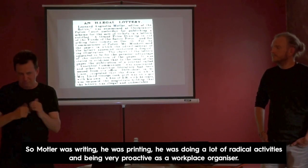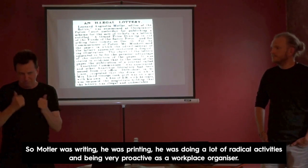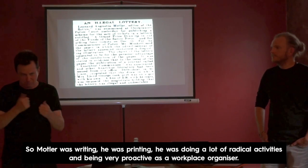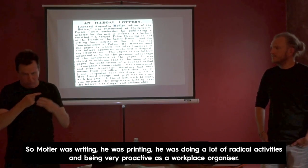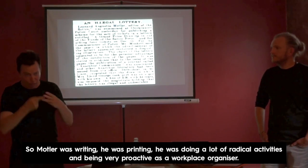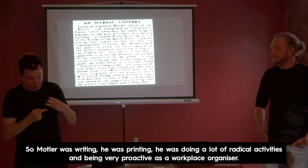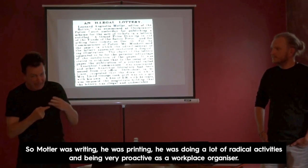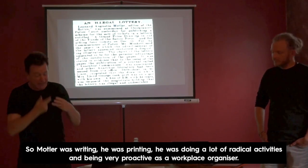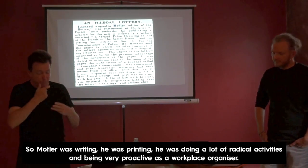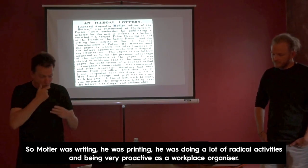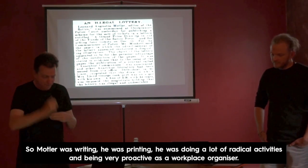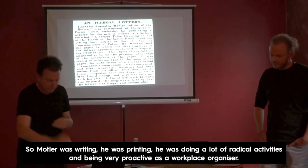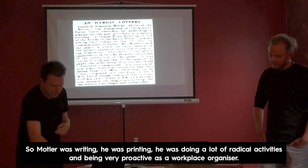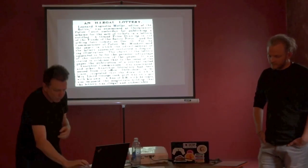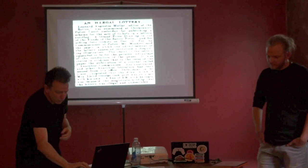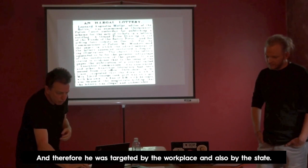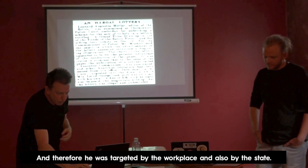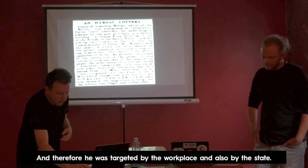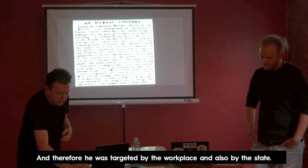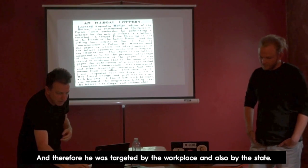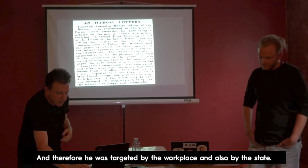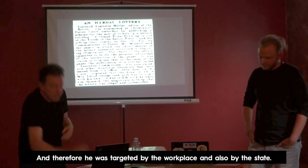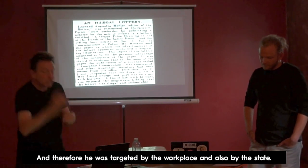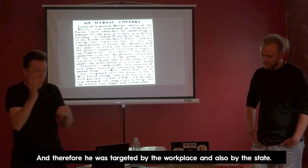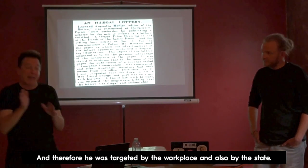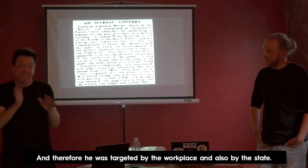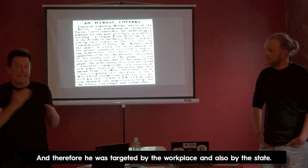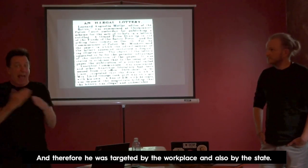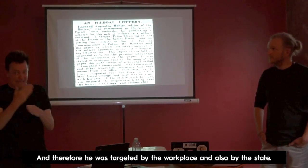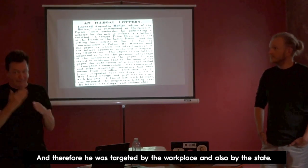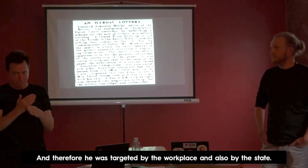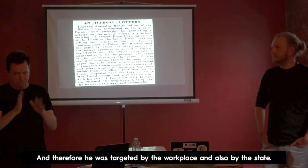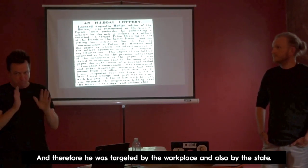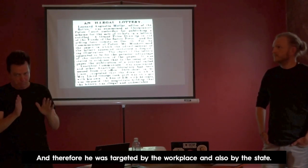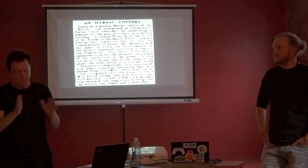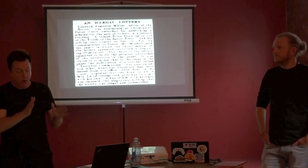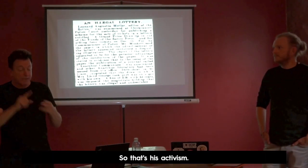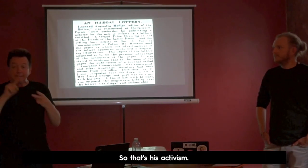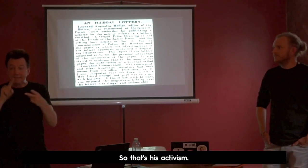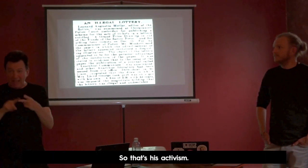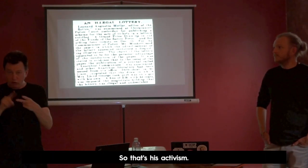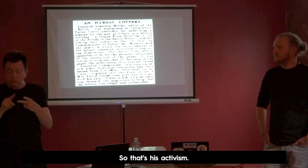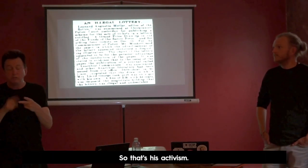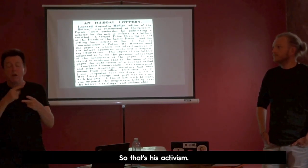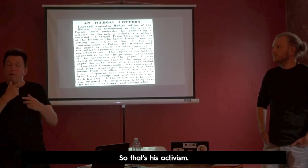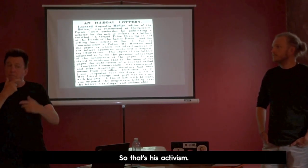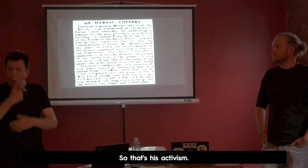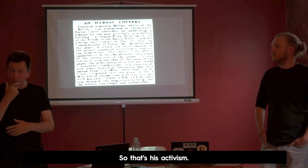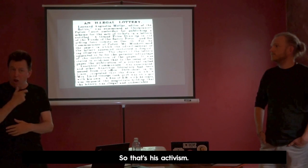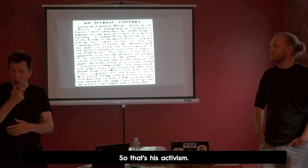proactive as a workplace organiser, and therefore he was, targeted by his workplace and also by the state. So that's his activism.